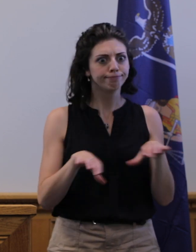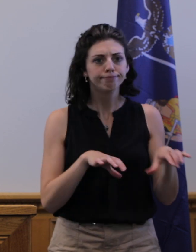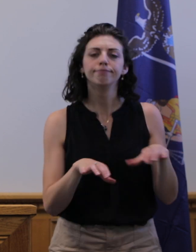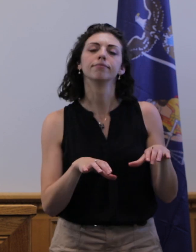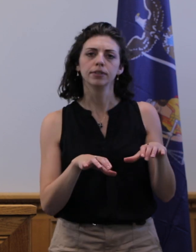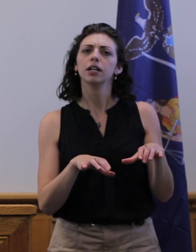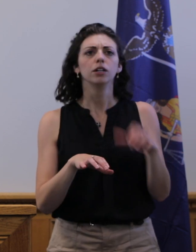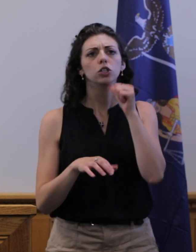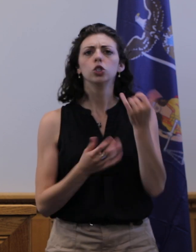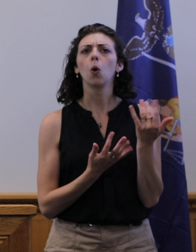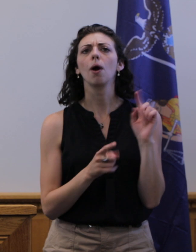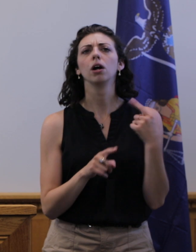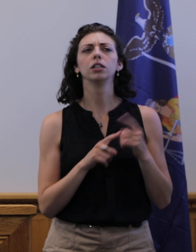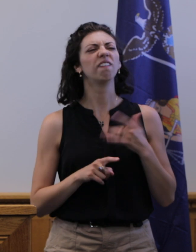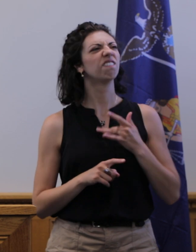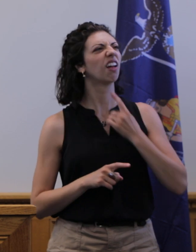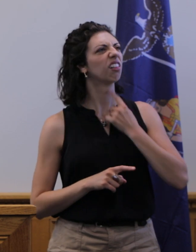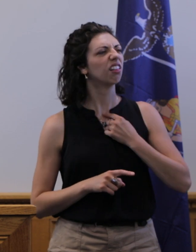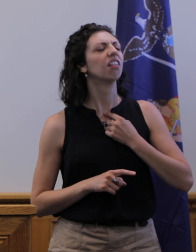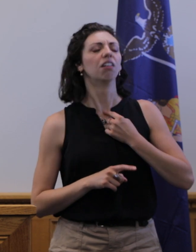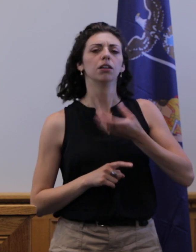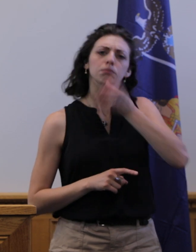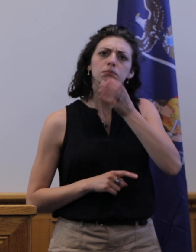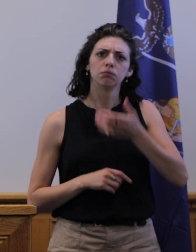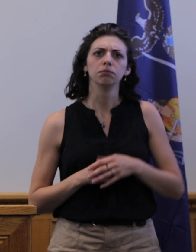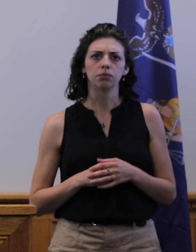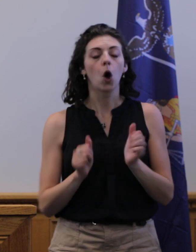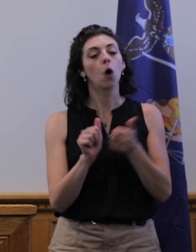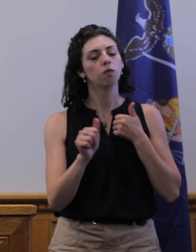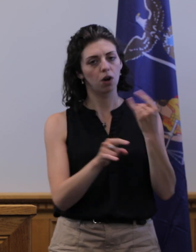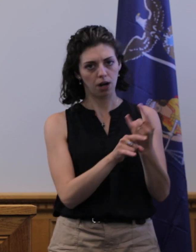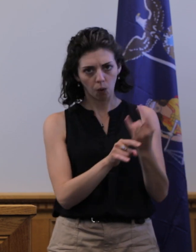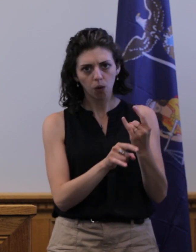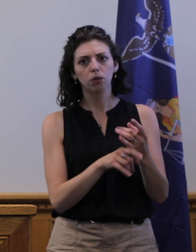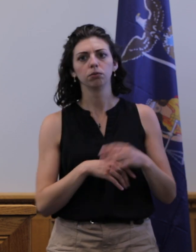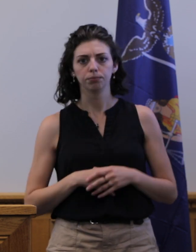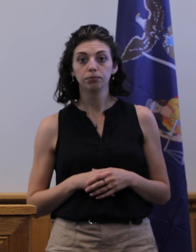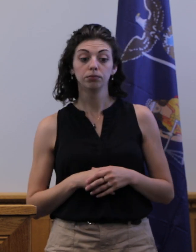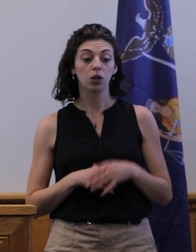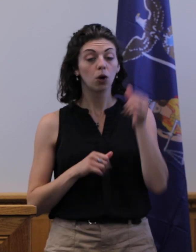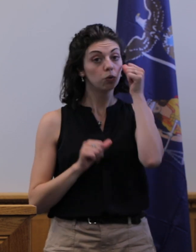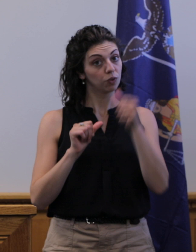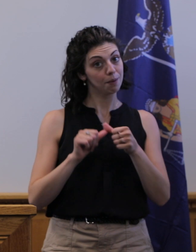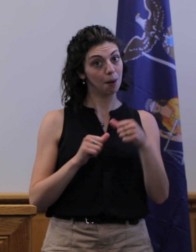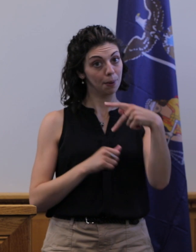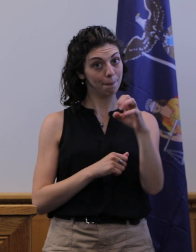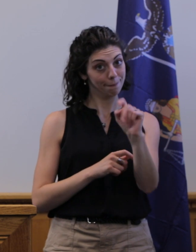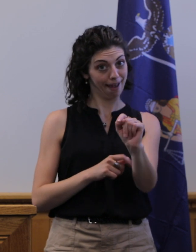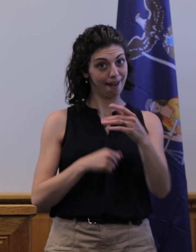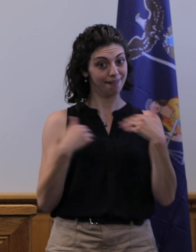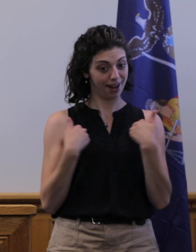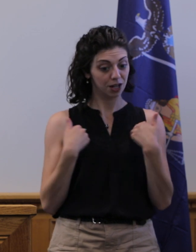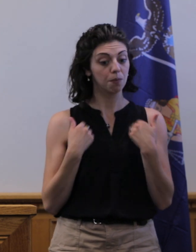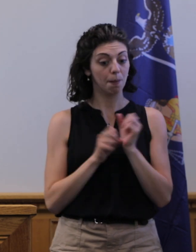to drink, and avoid sugary drinks and alcoholic beverages. Keep your pets hydrated. Provide plenty of fresh water